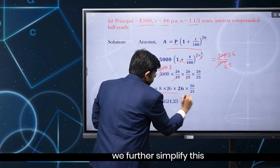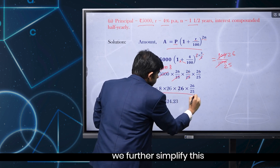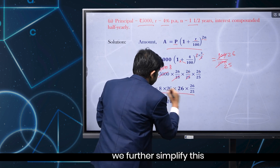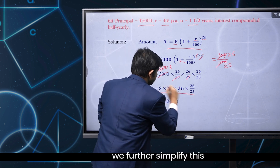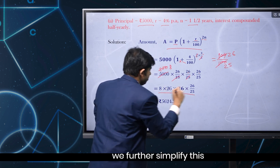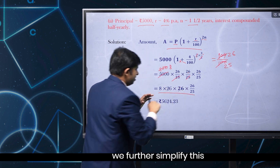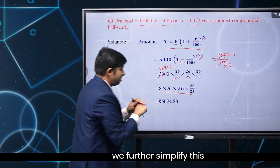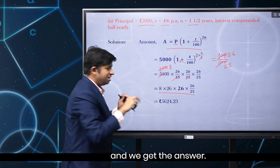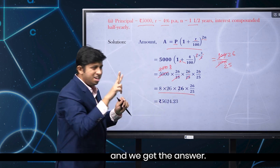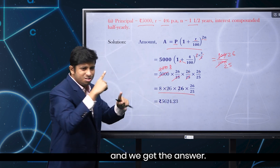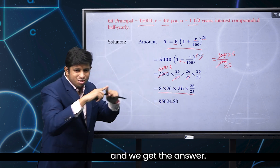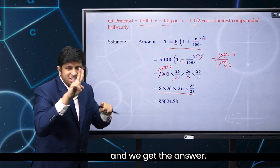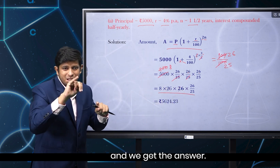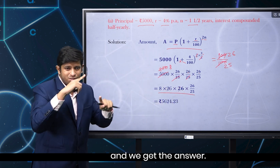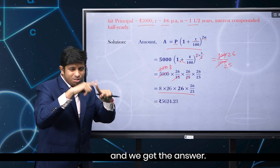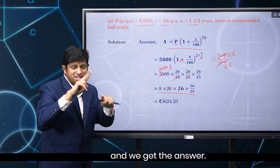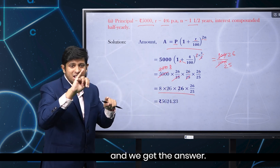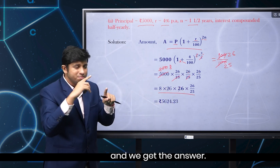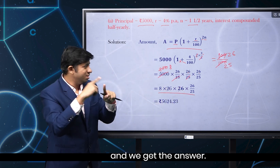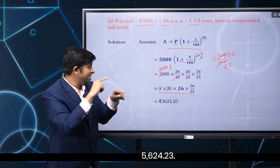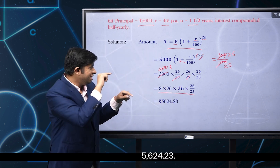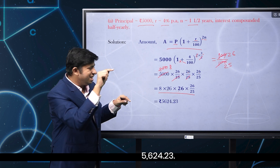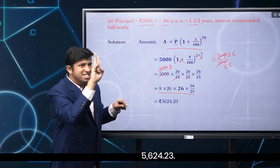We further simplify this and we get the answer